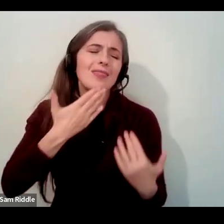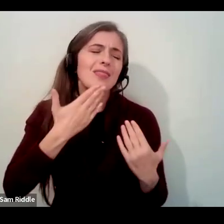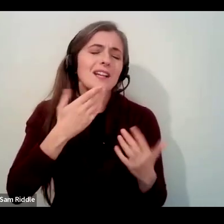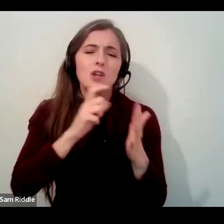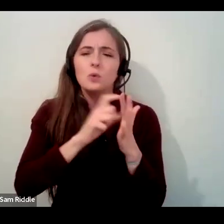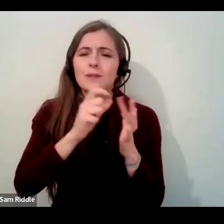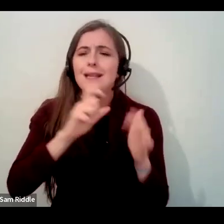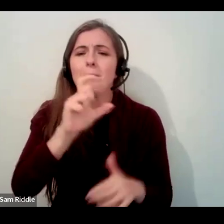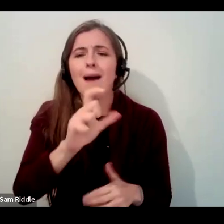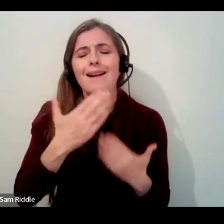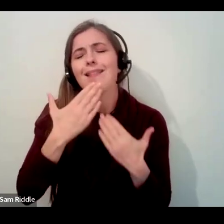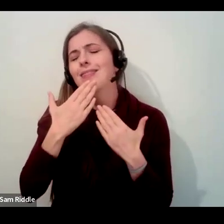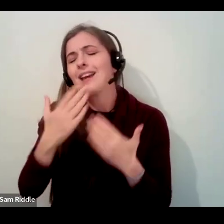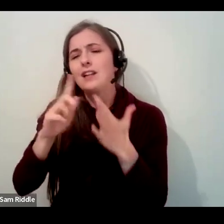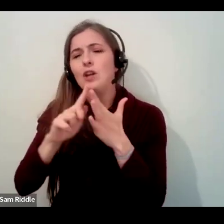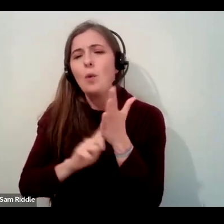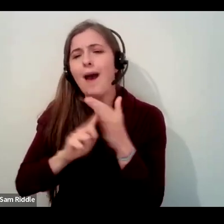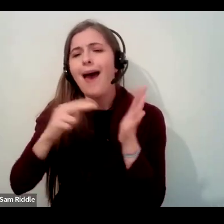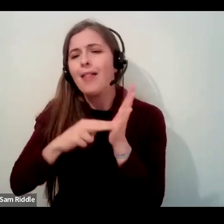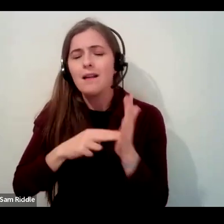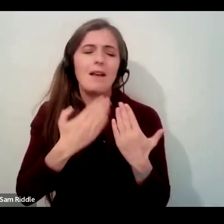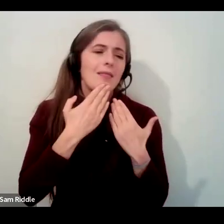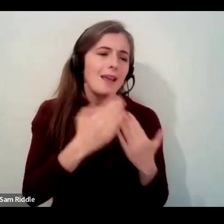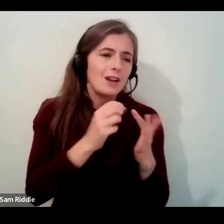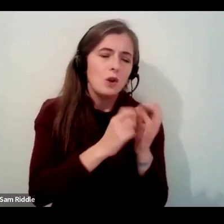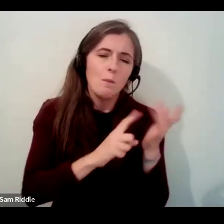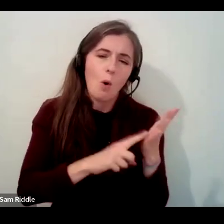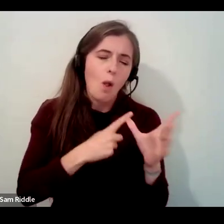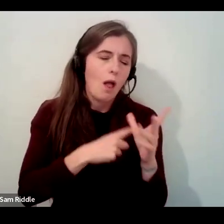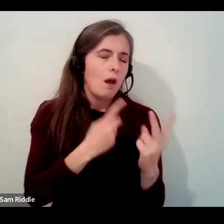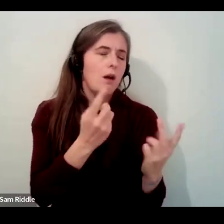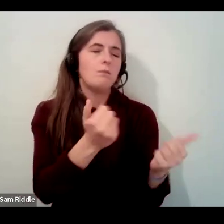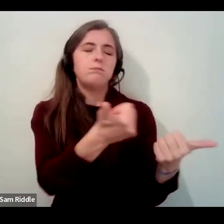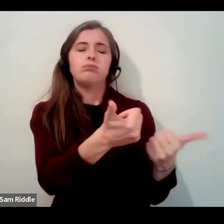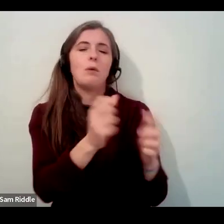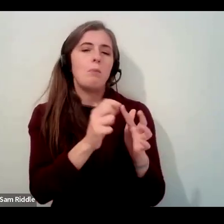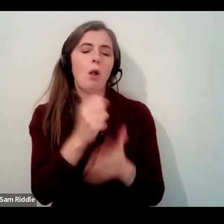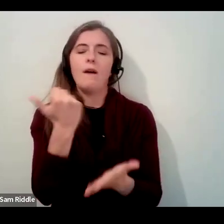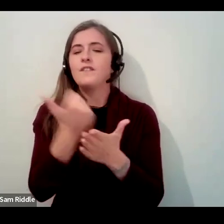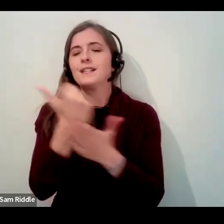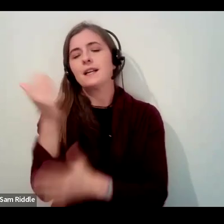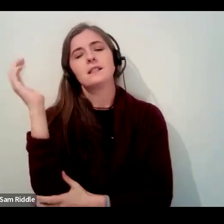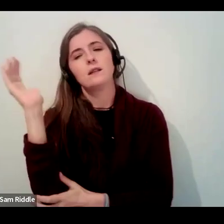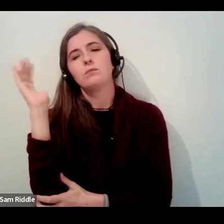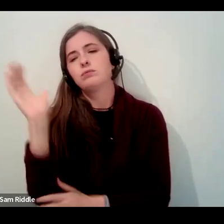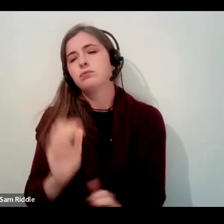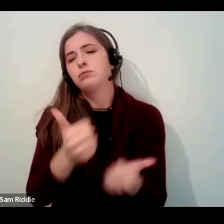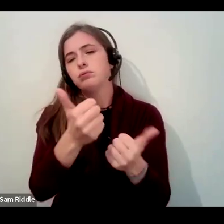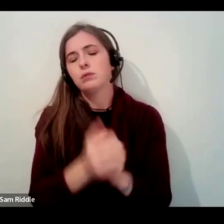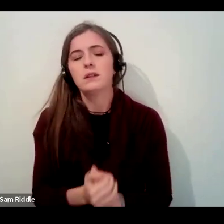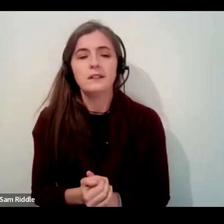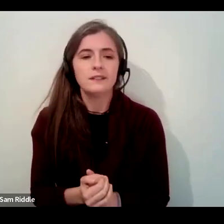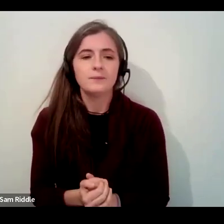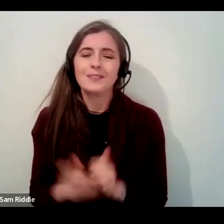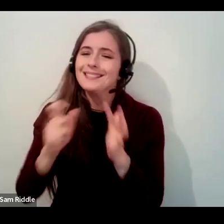DPAC and Ellen and Paula, as per usual, you know, I think you're a brilliant speaker. But, you know,